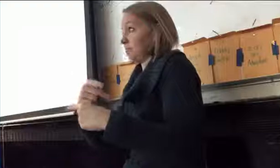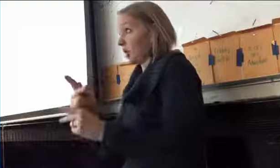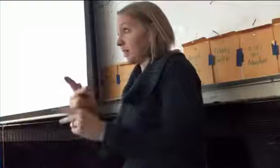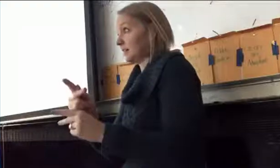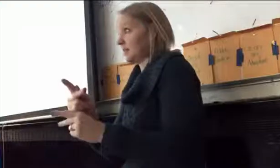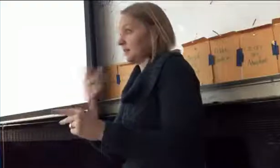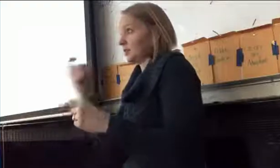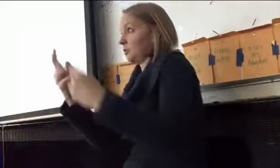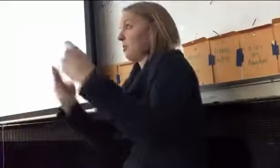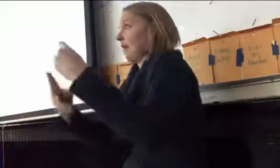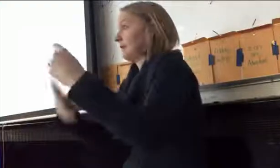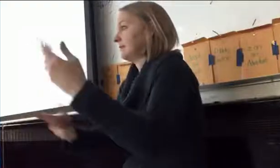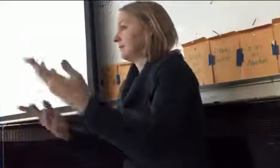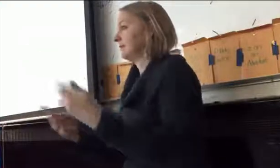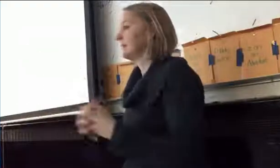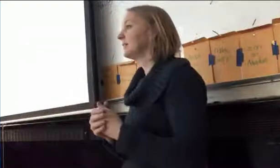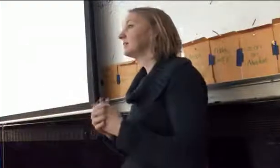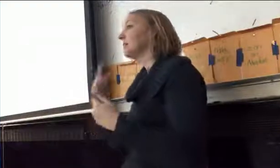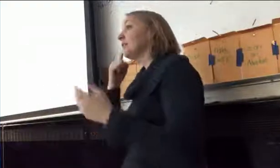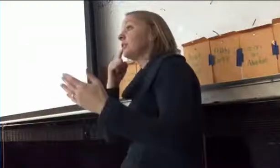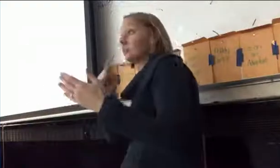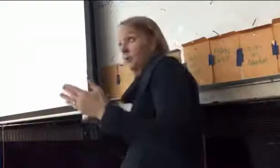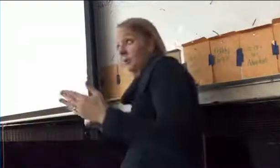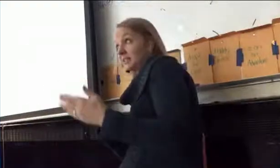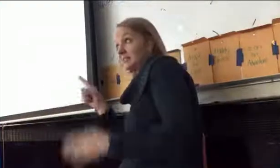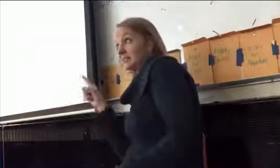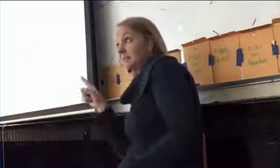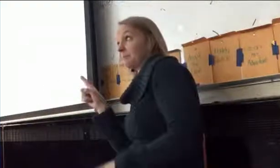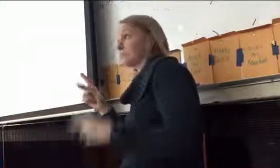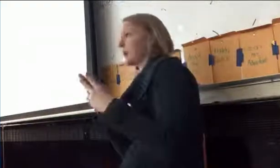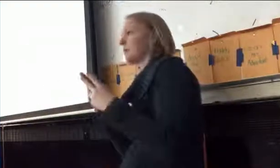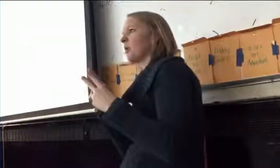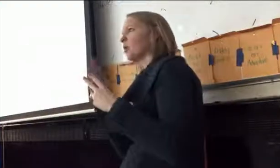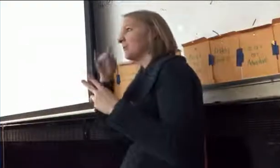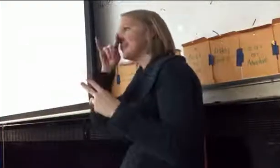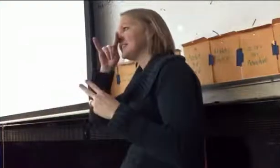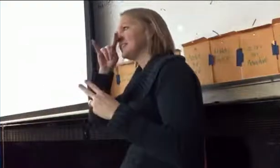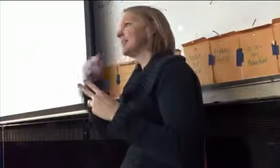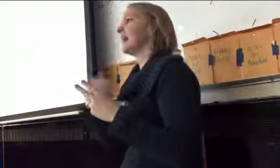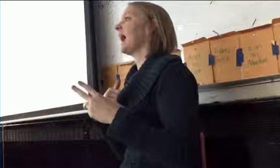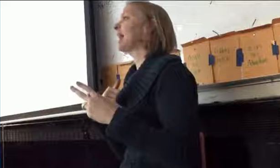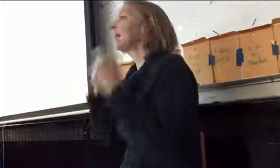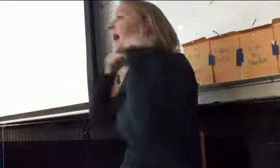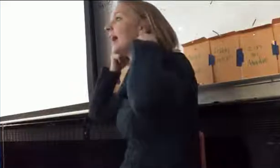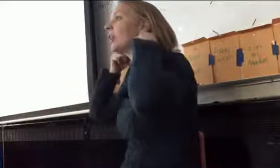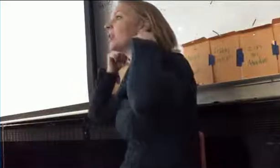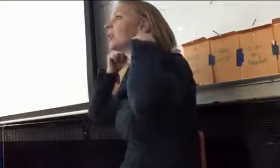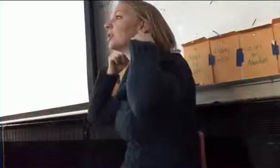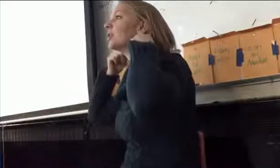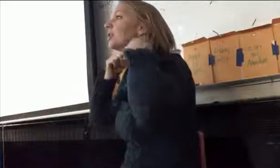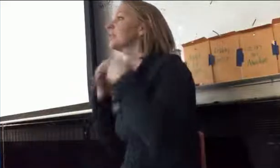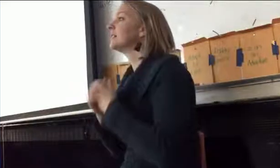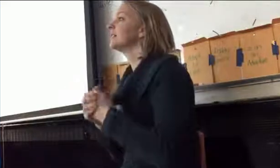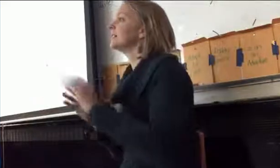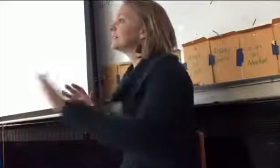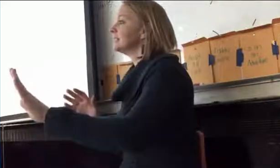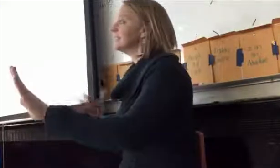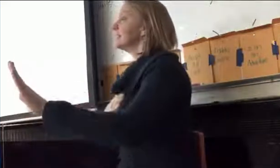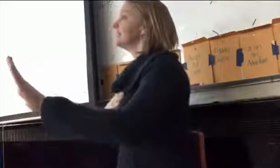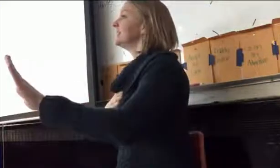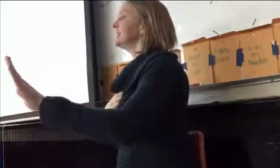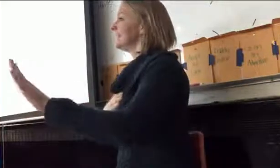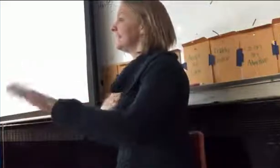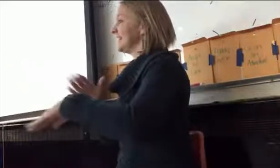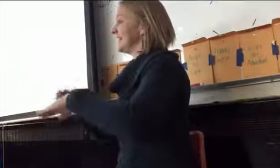it. Now, if you notice, neither of these kids have any hair. This is about to get slightly gruesome, so I'm just